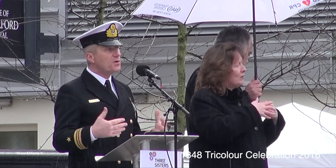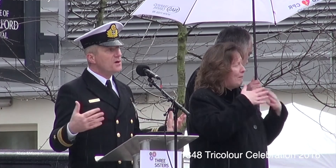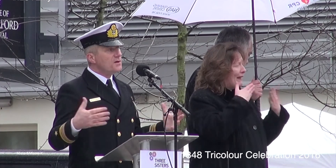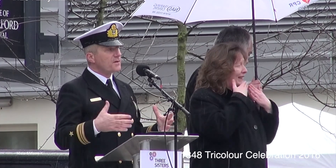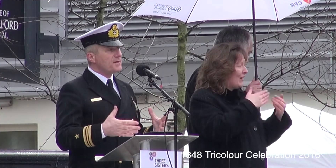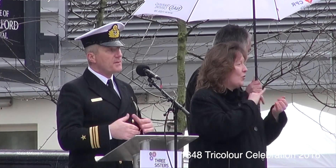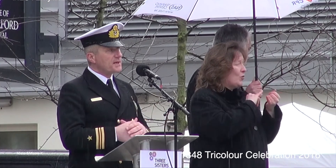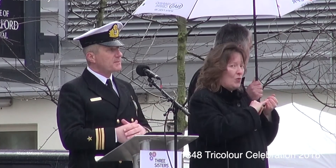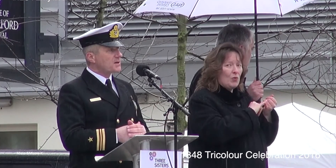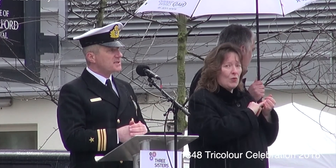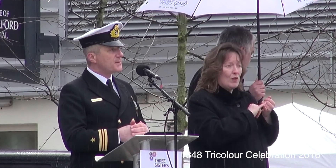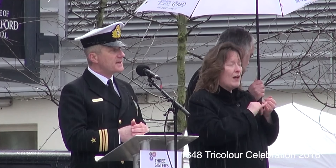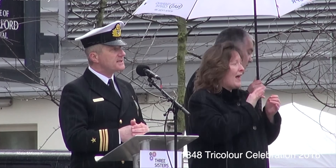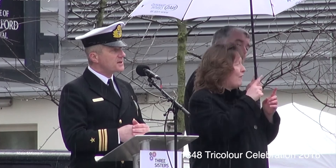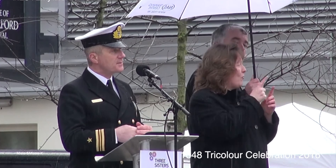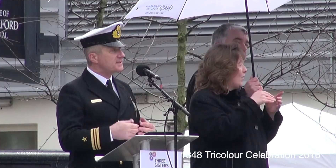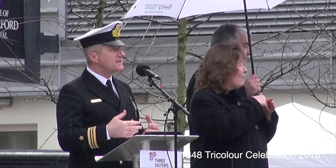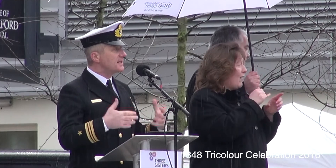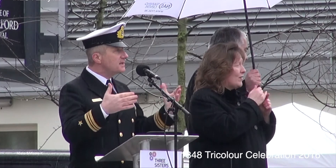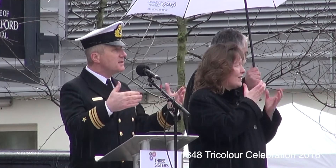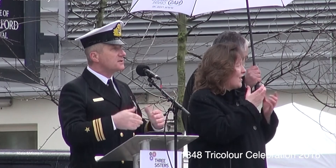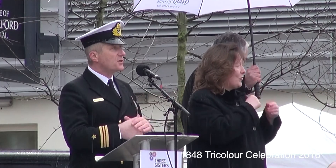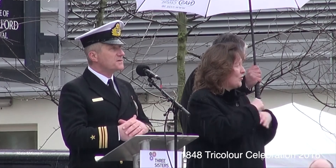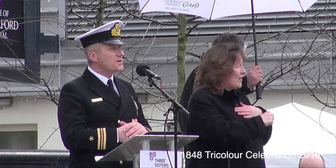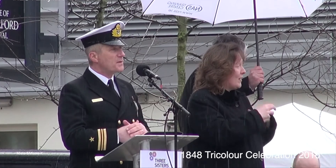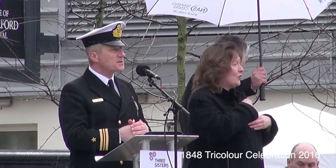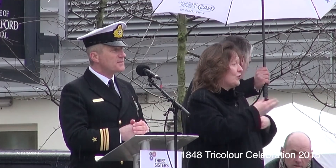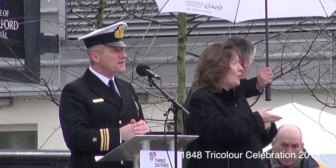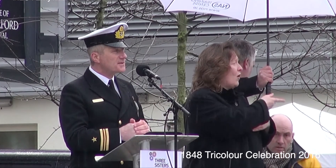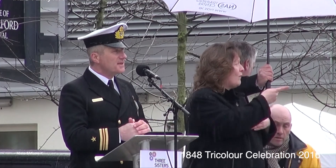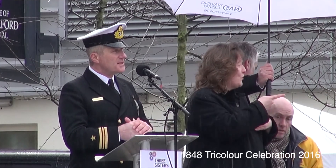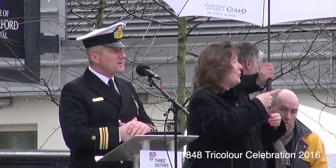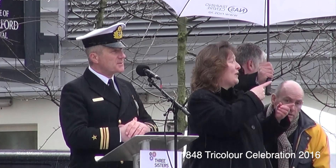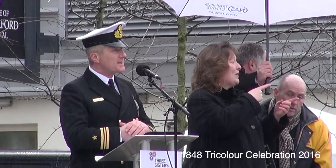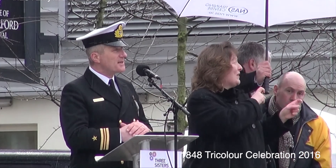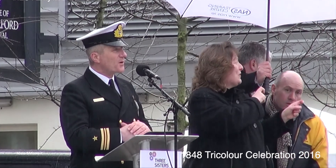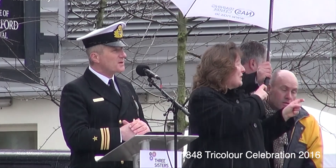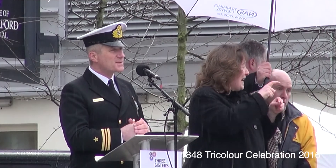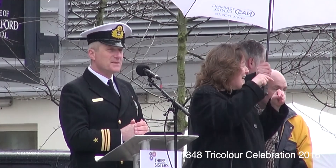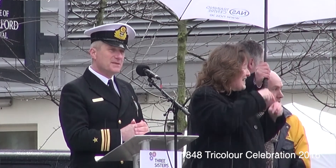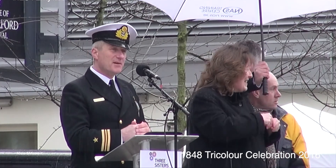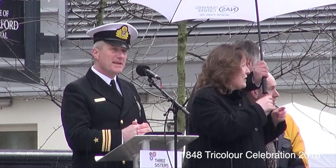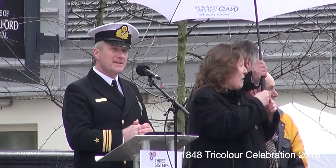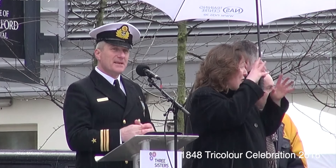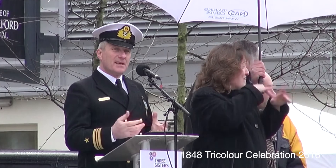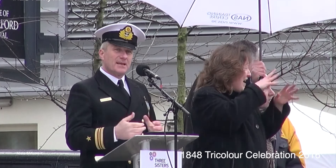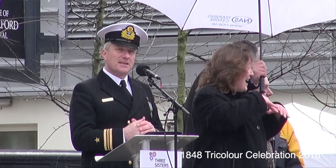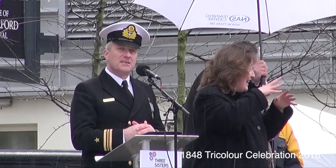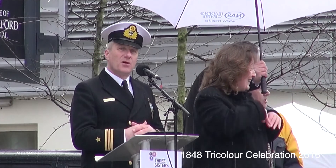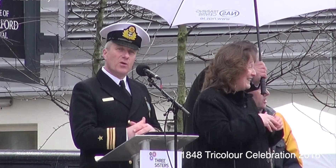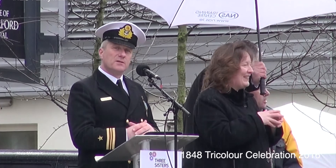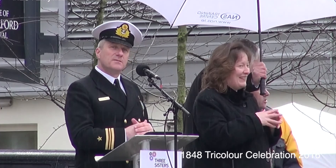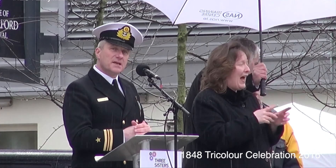to go from everybody that participated in this ceremony today, to those of you who persevered, the miserable day it was, the rain,